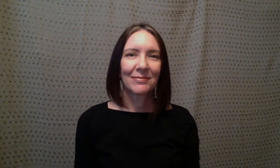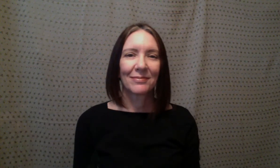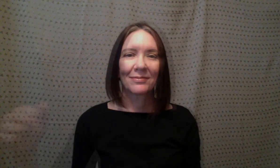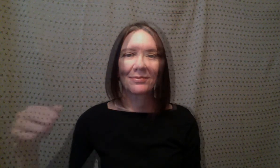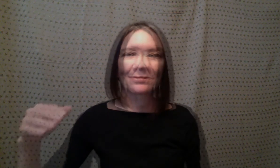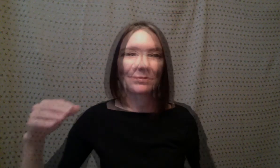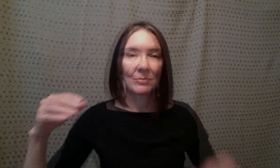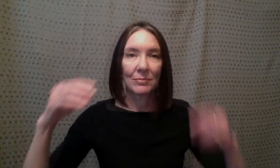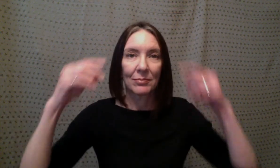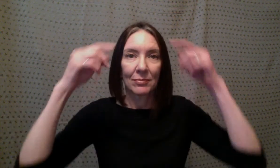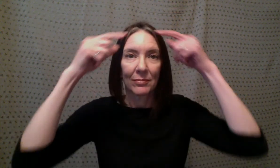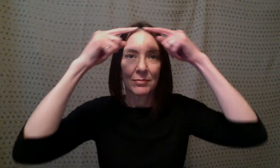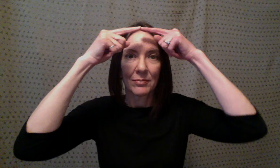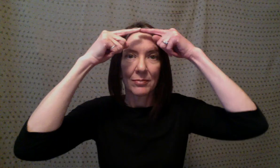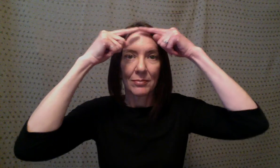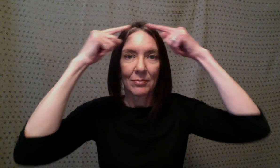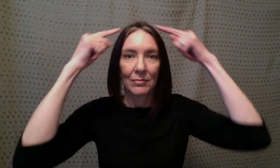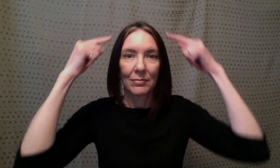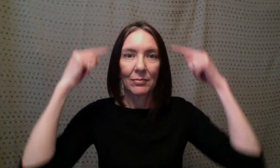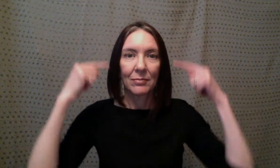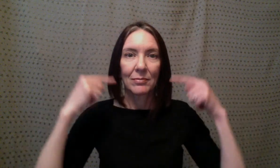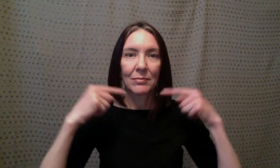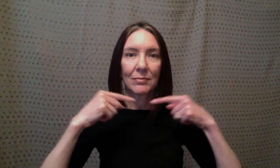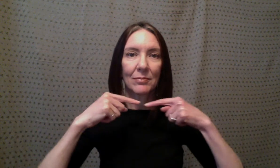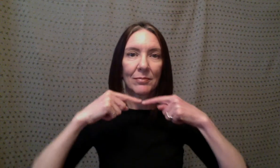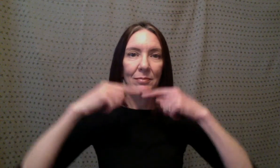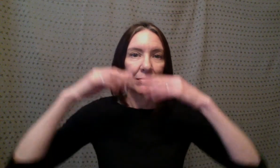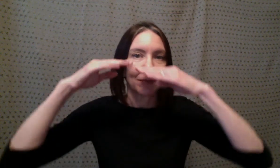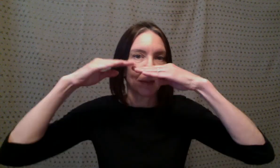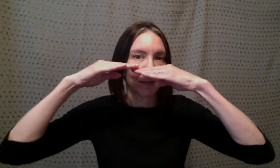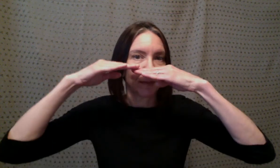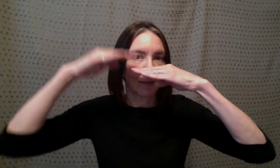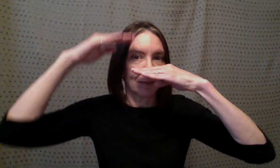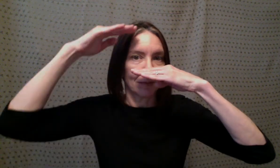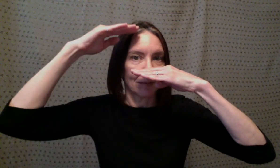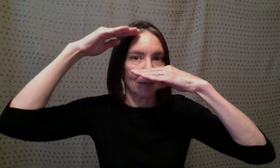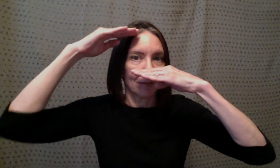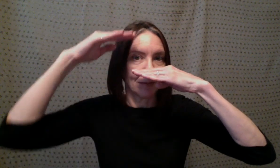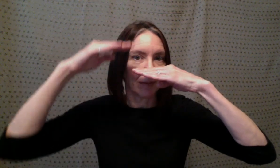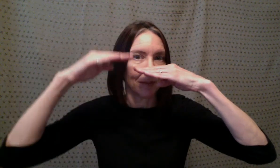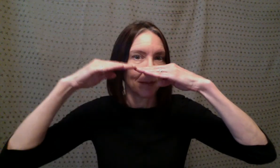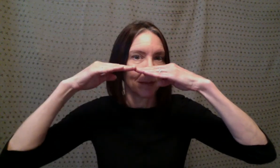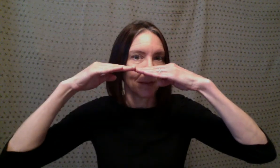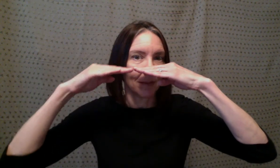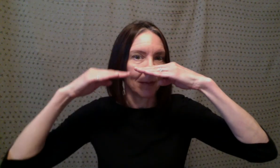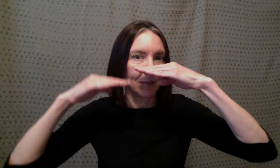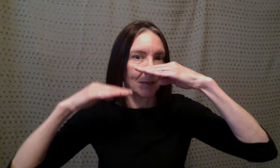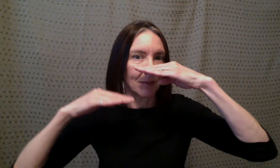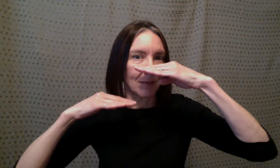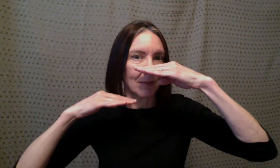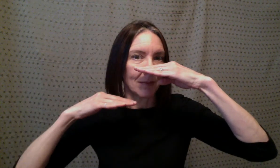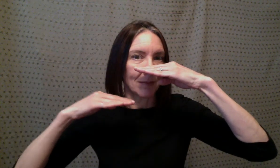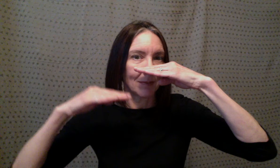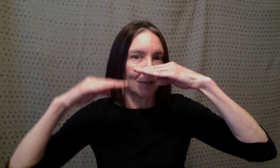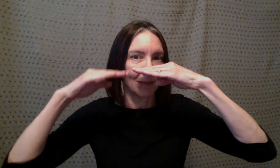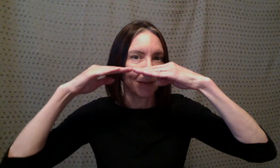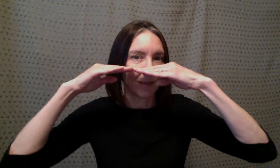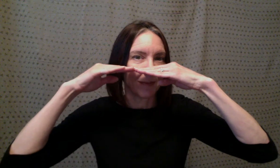hearing. In ASL, the face is gendered. The upper half of the face is reserved for masculine signs and the